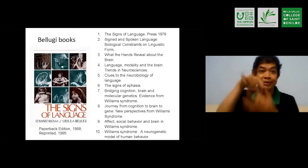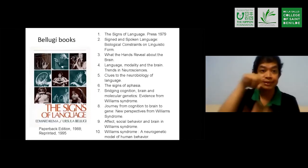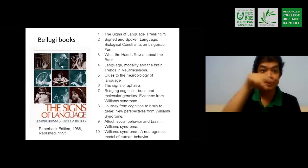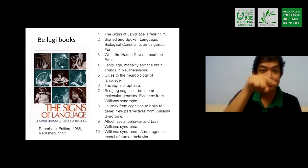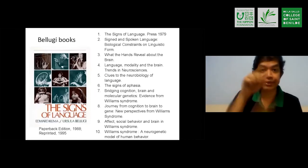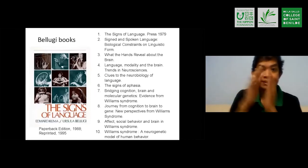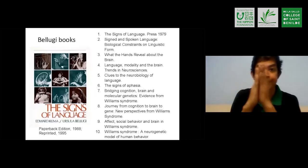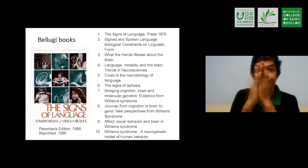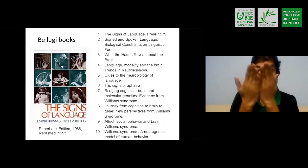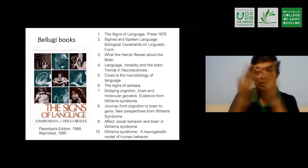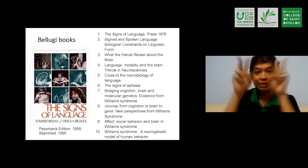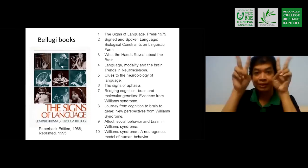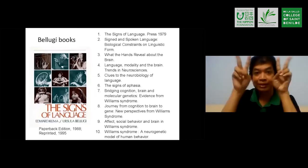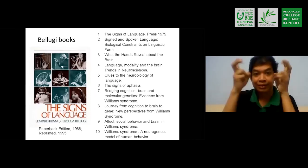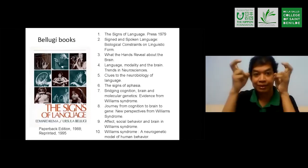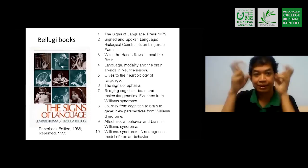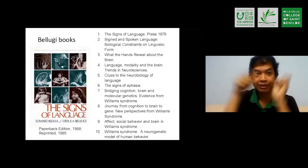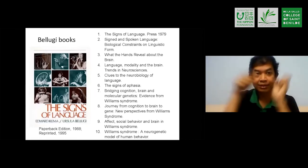Belluji